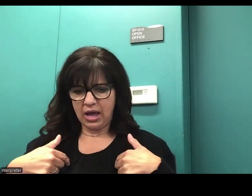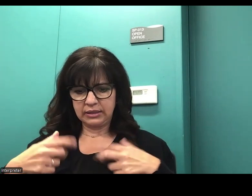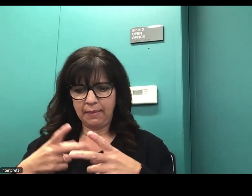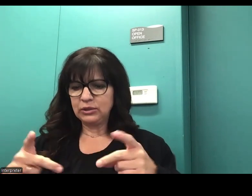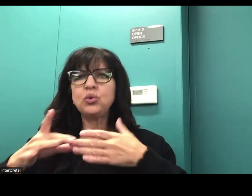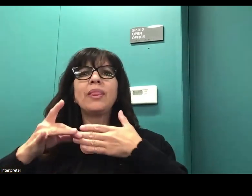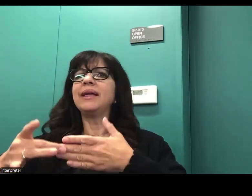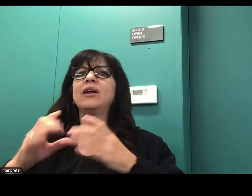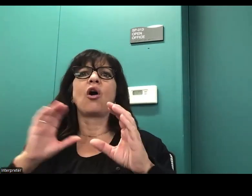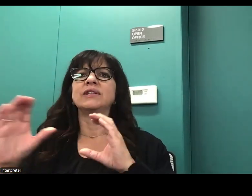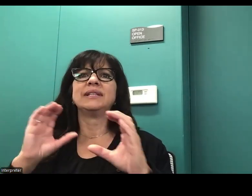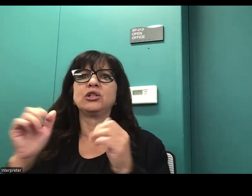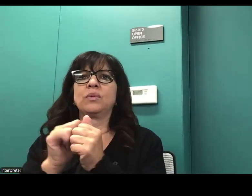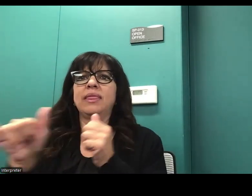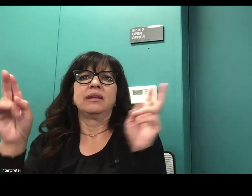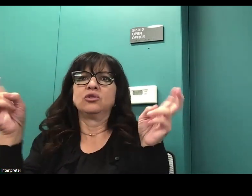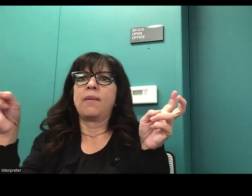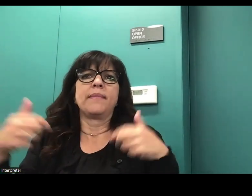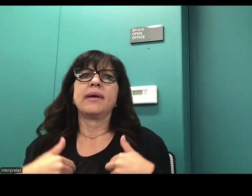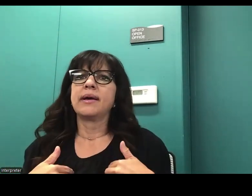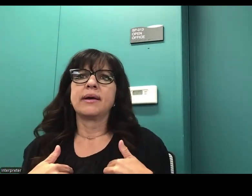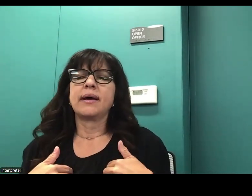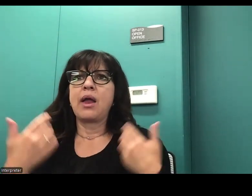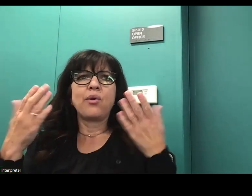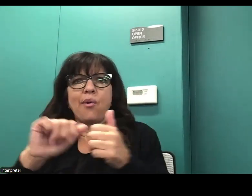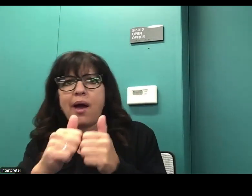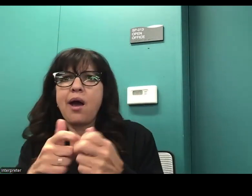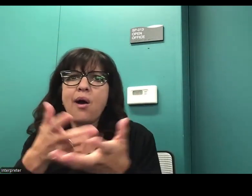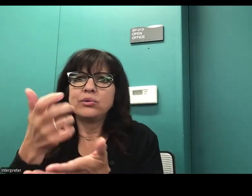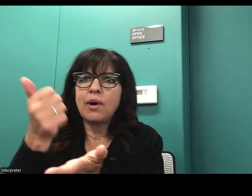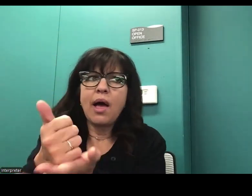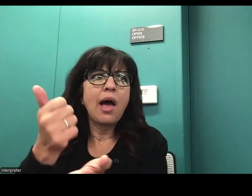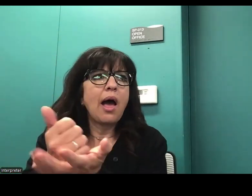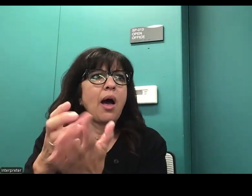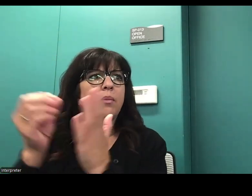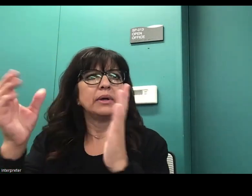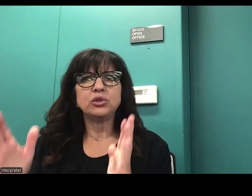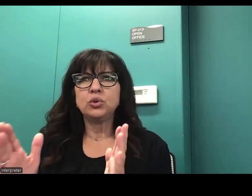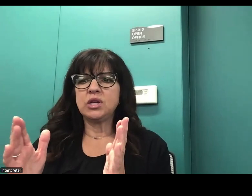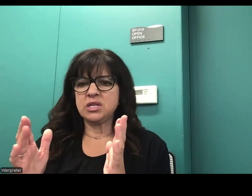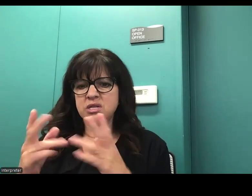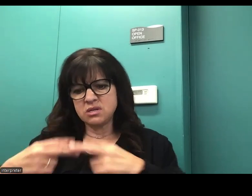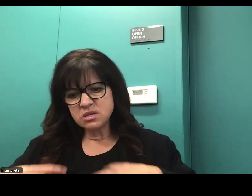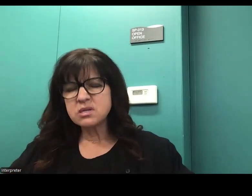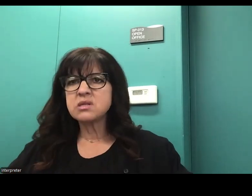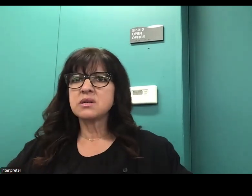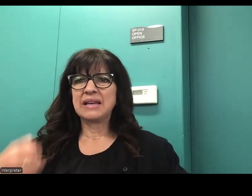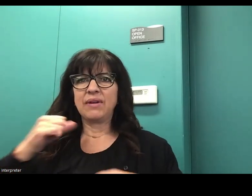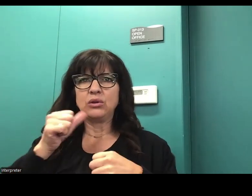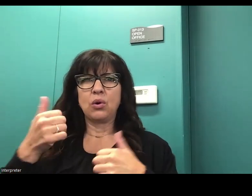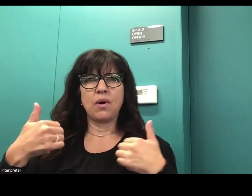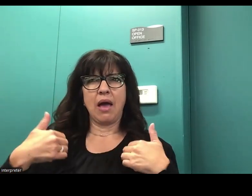lead a conversation in it, right? I wouldn't know how to help a student work through it if I don't